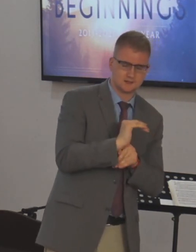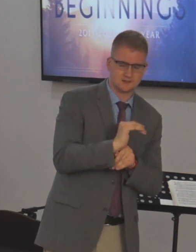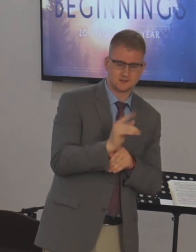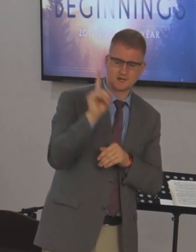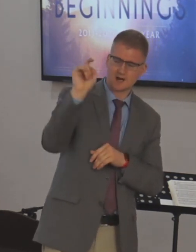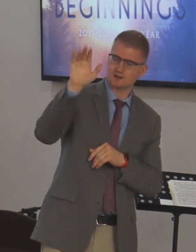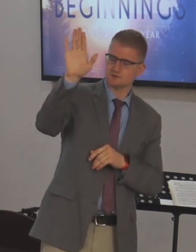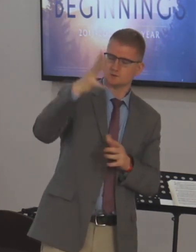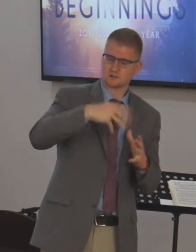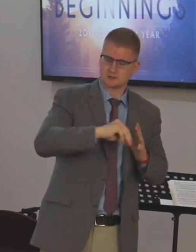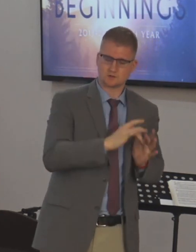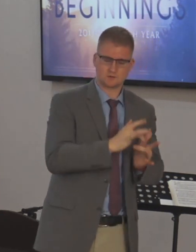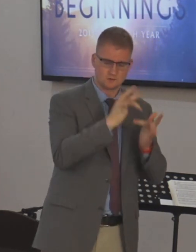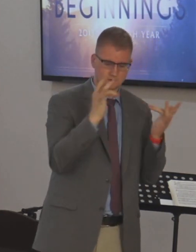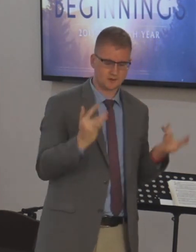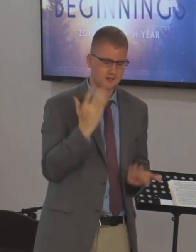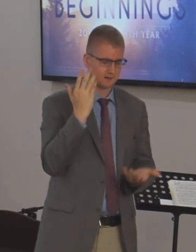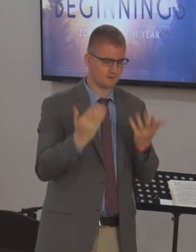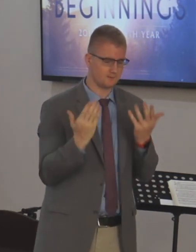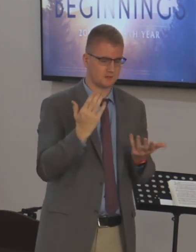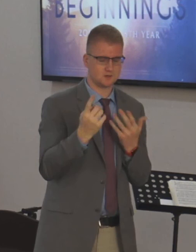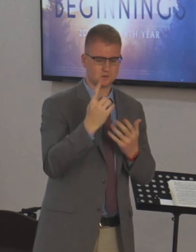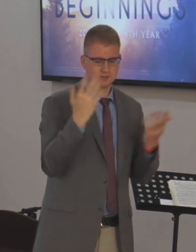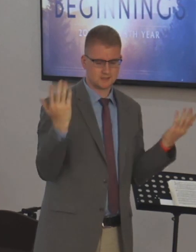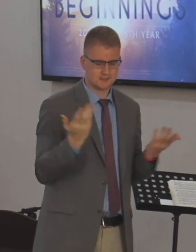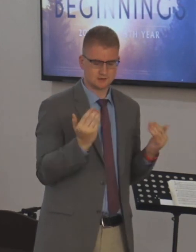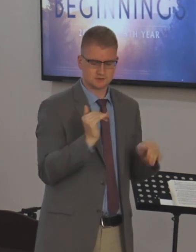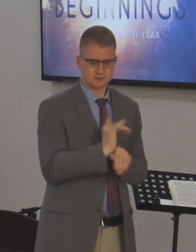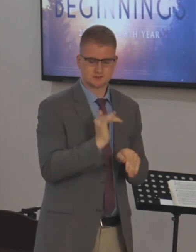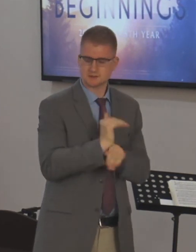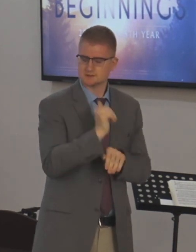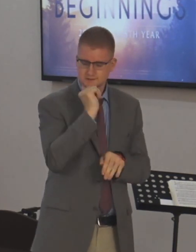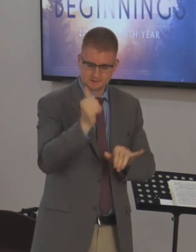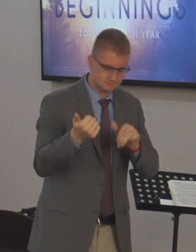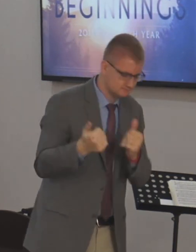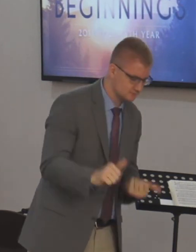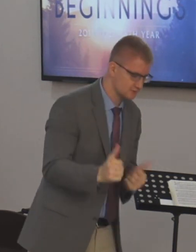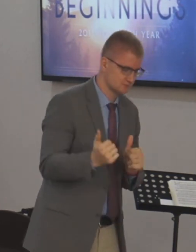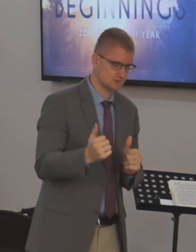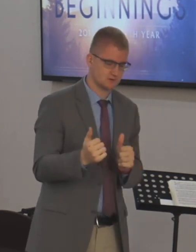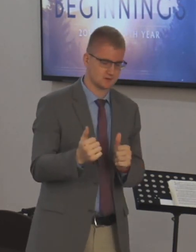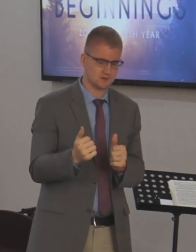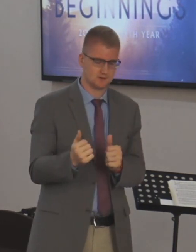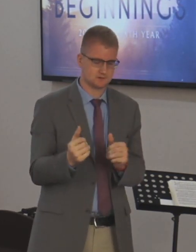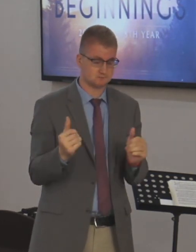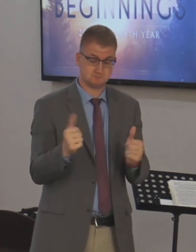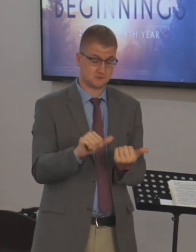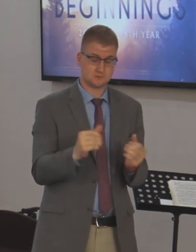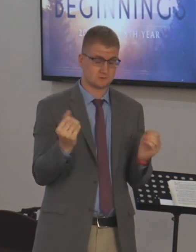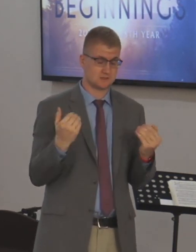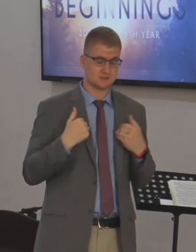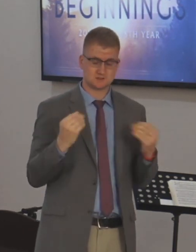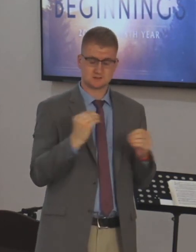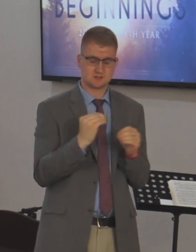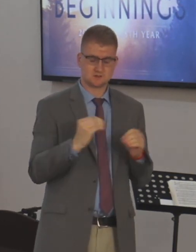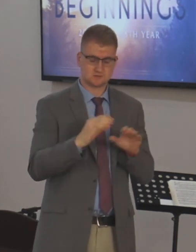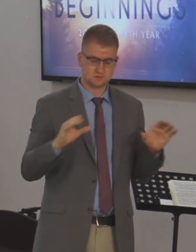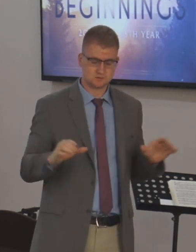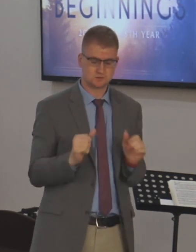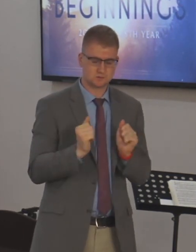Jesus Christ in their heart. Maybe there's one tonight that has not ever been baptized. Baptism has nothing to do with salvation. It